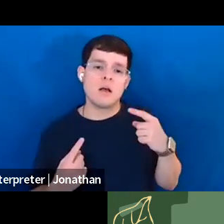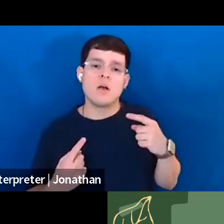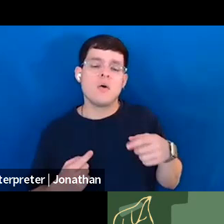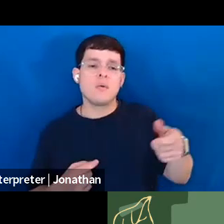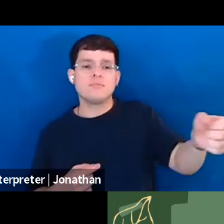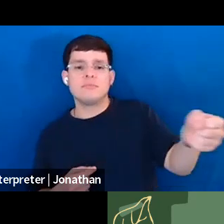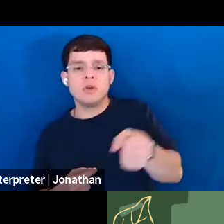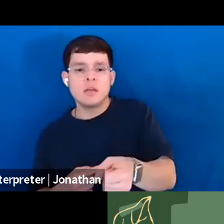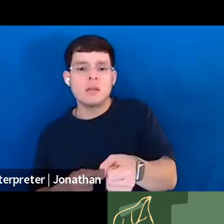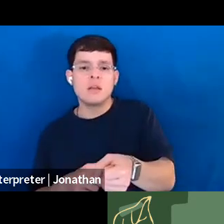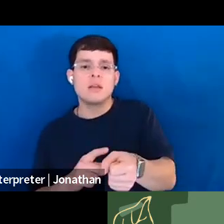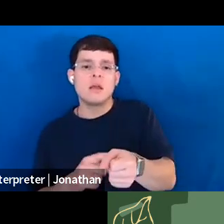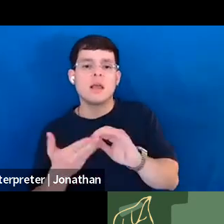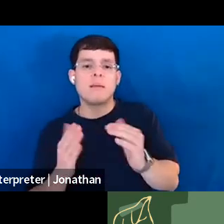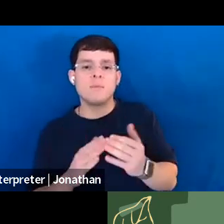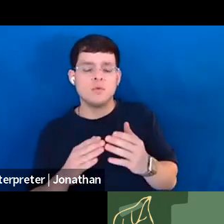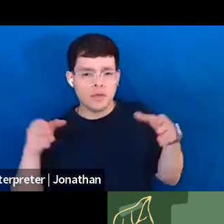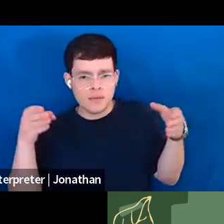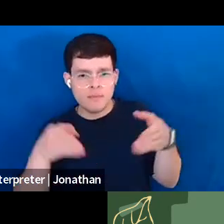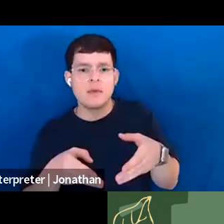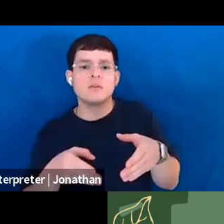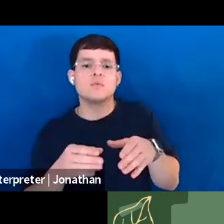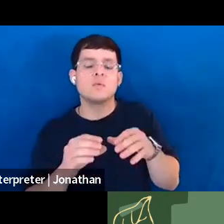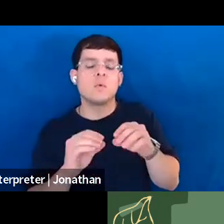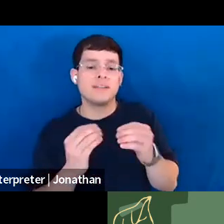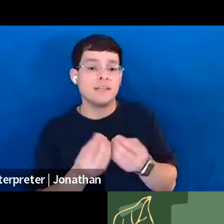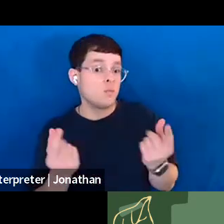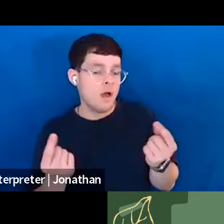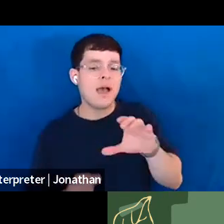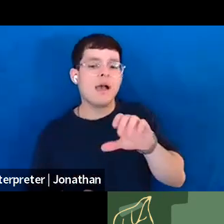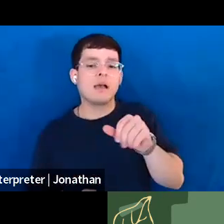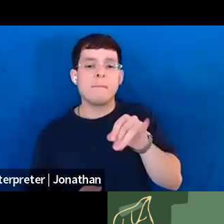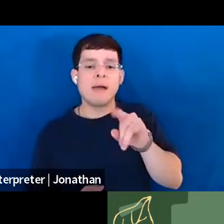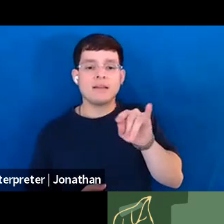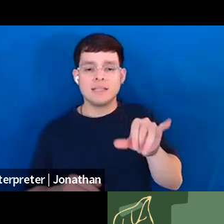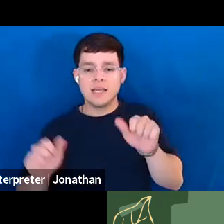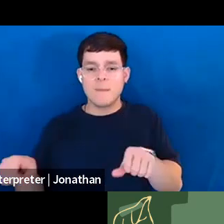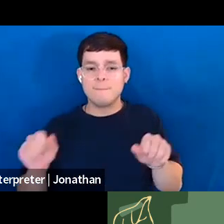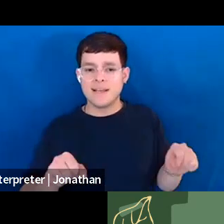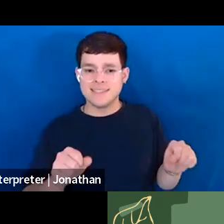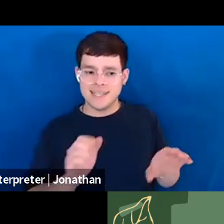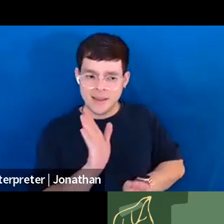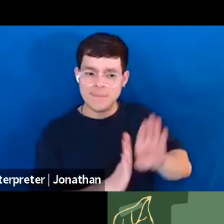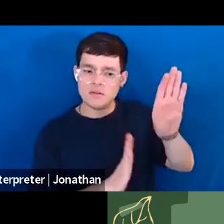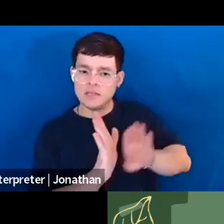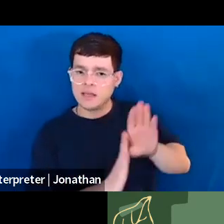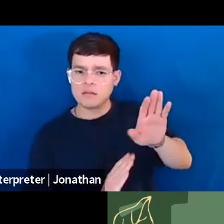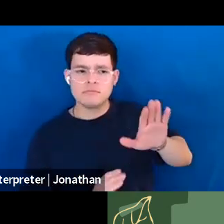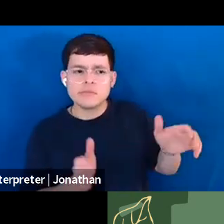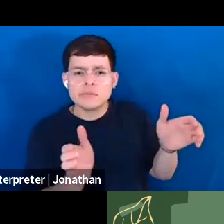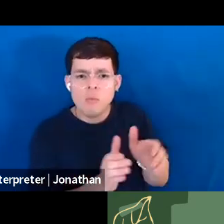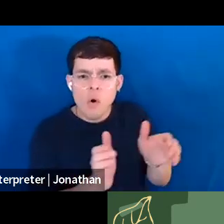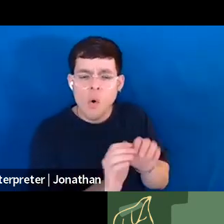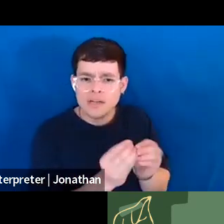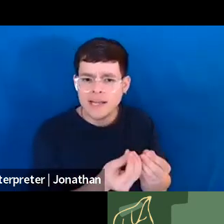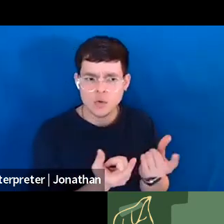community-based organizations is capacity building. What are the needs of smaller organizations to truly not